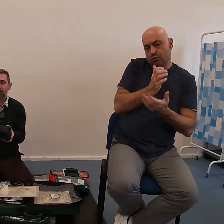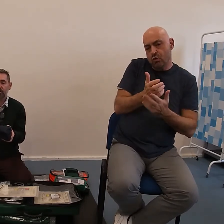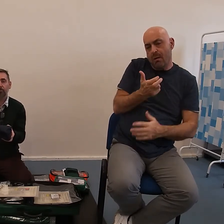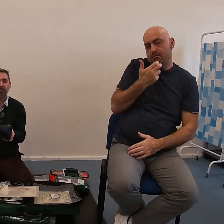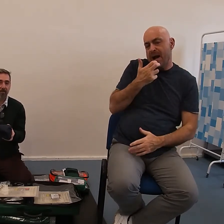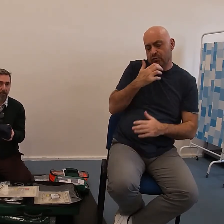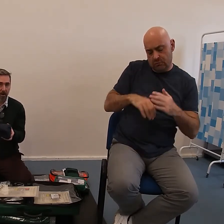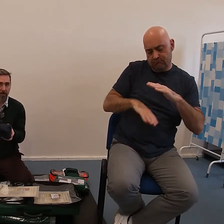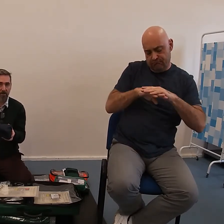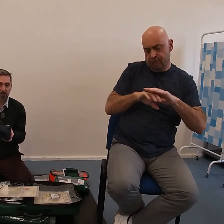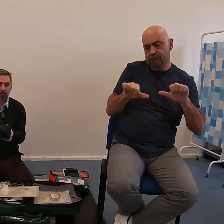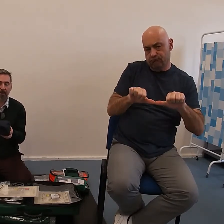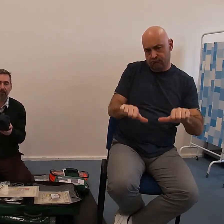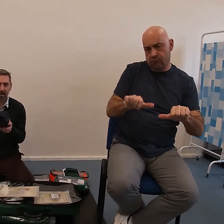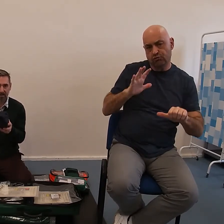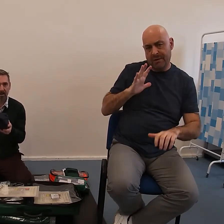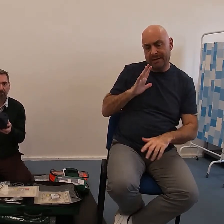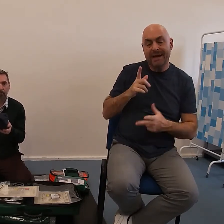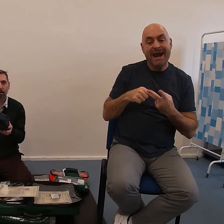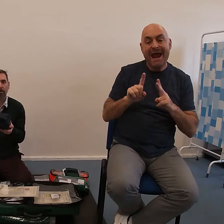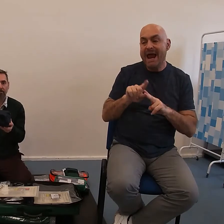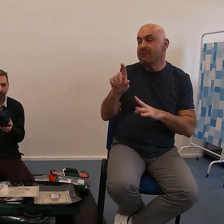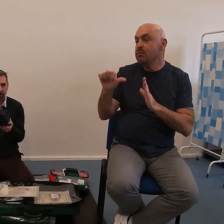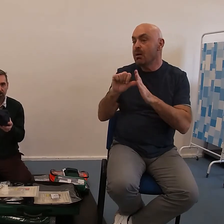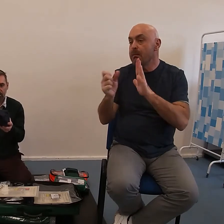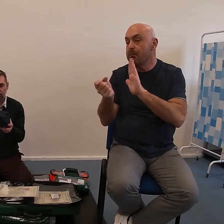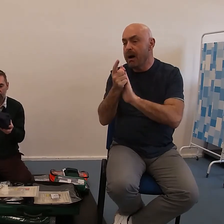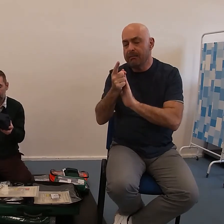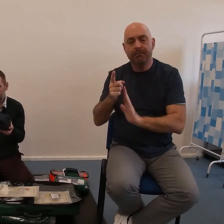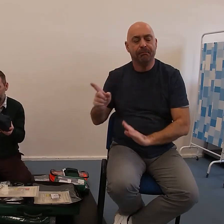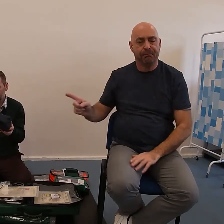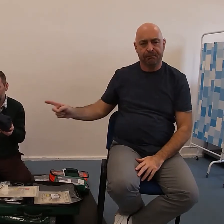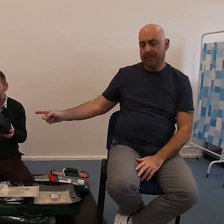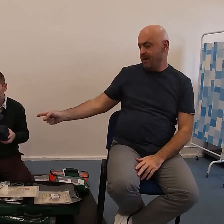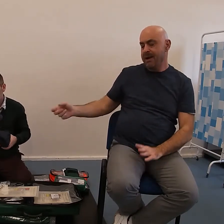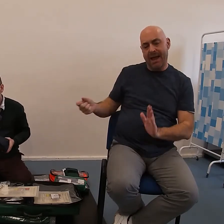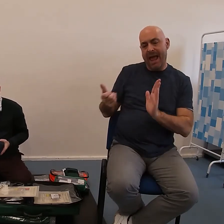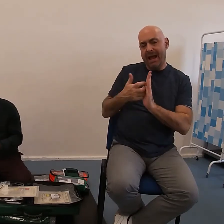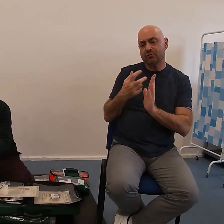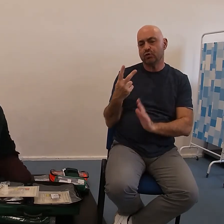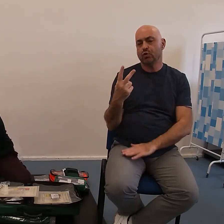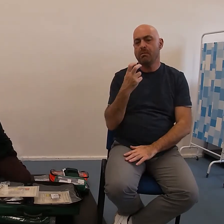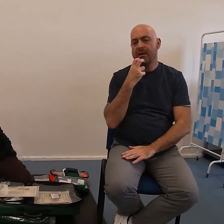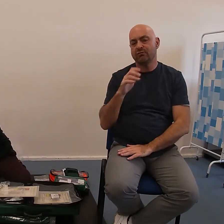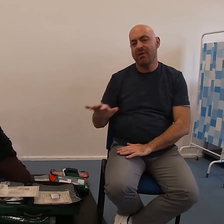that your battery should be fit for purpose, but if there is ever a problem, rest assured we've got some extra.